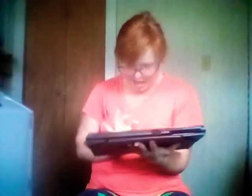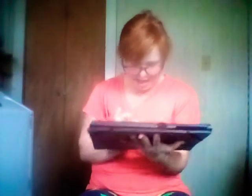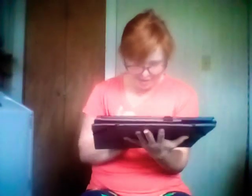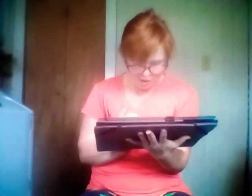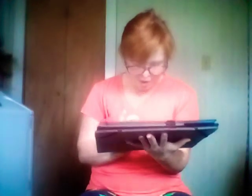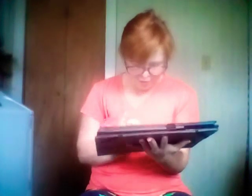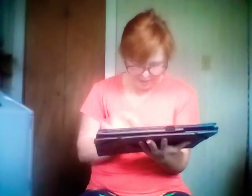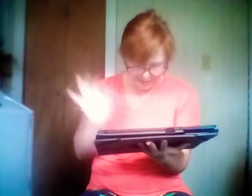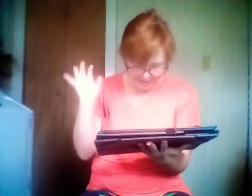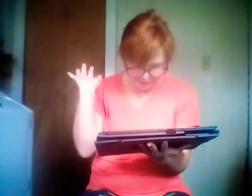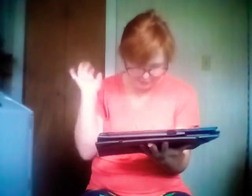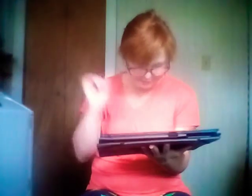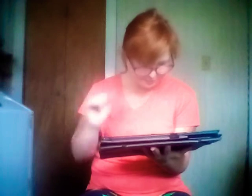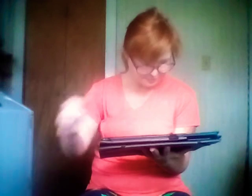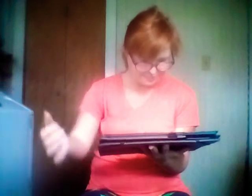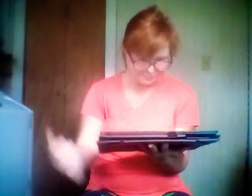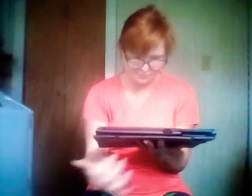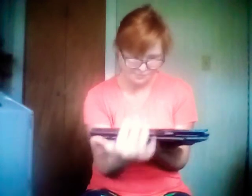And go heel.